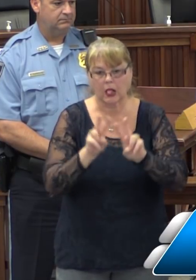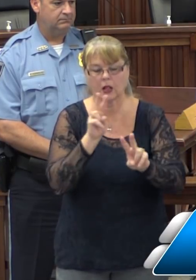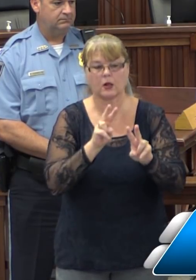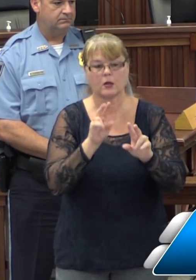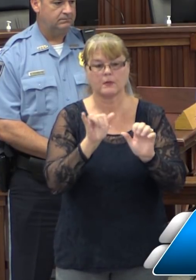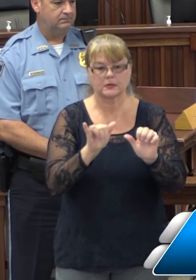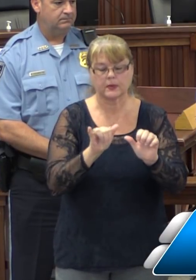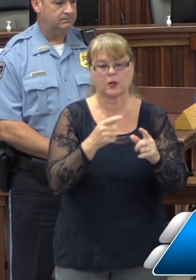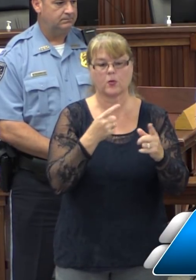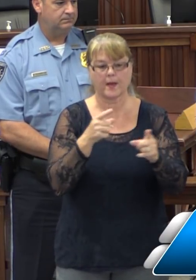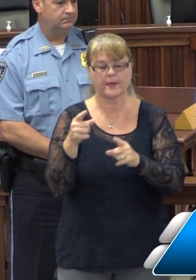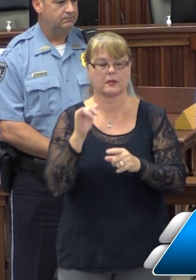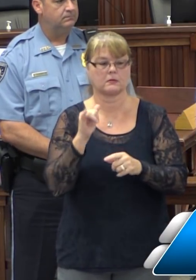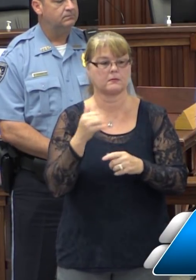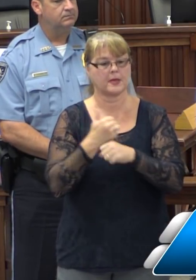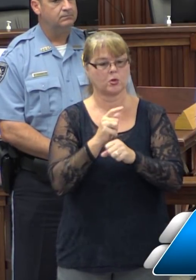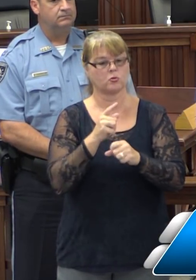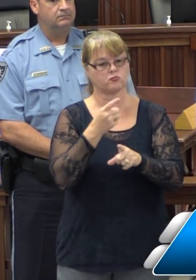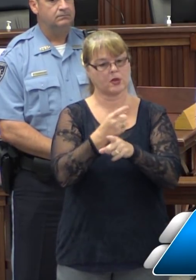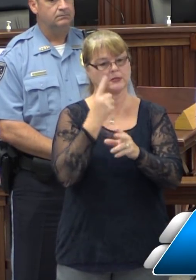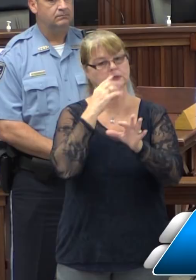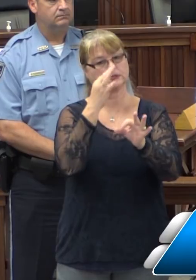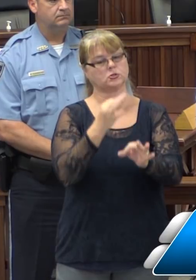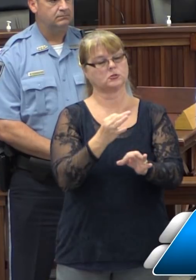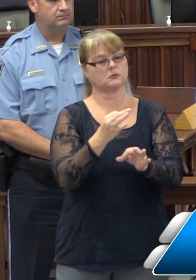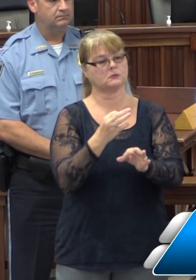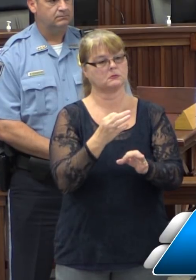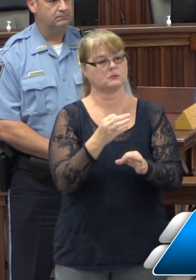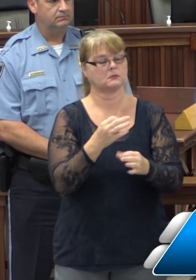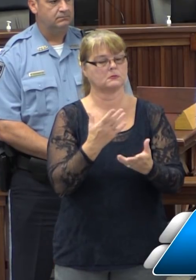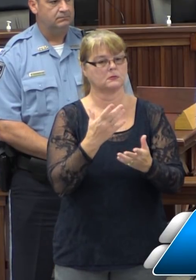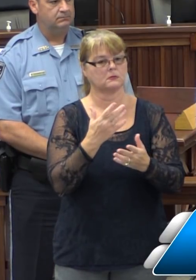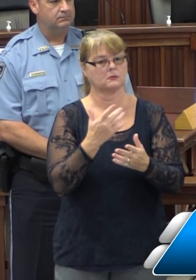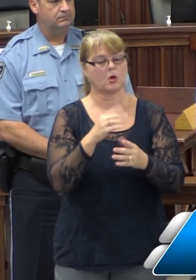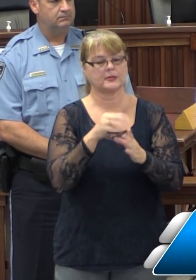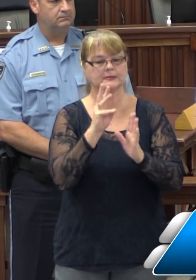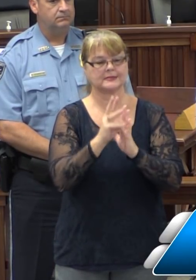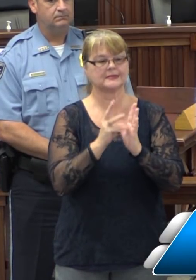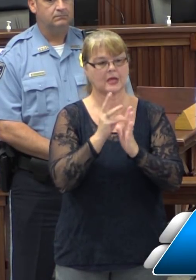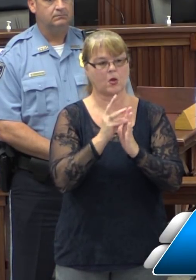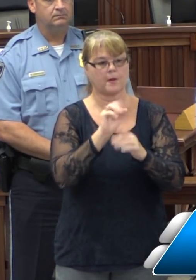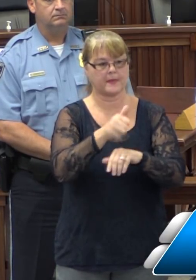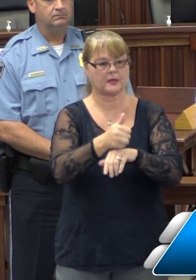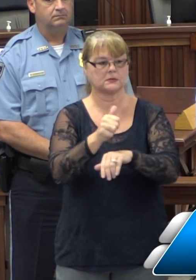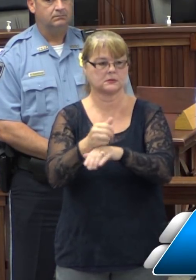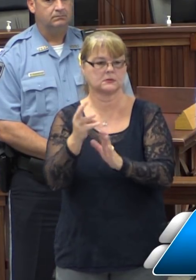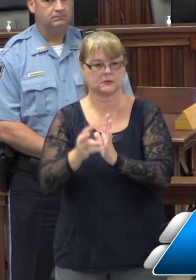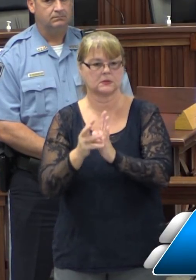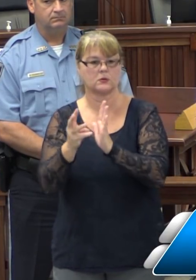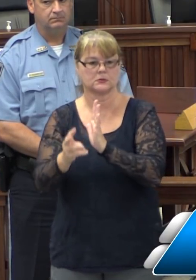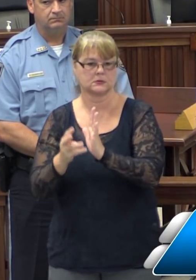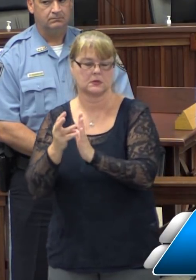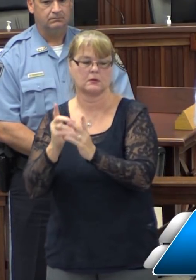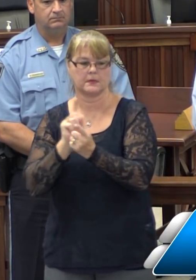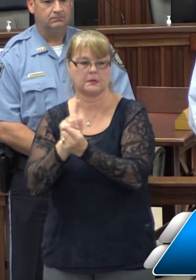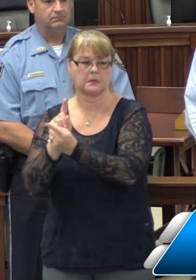the potentials are, and making these decisions that we do on a 6-hour basis.